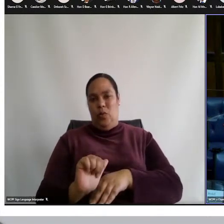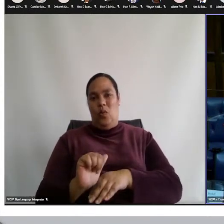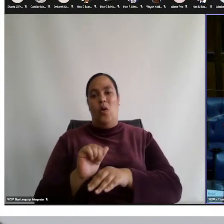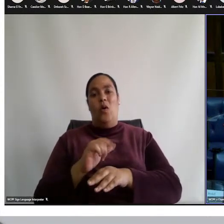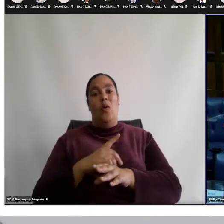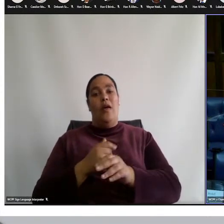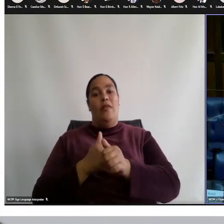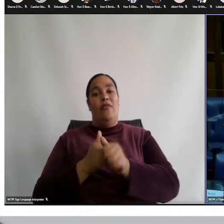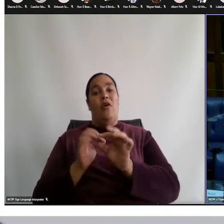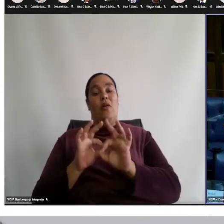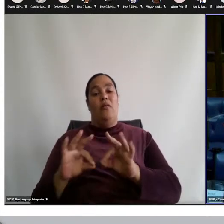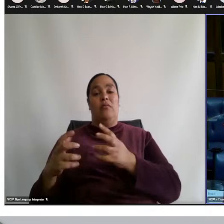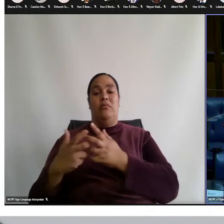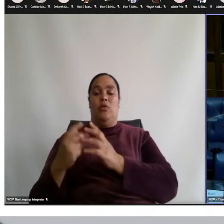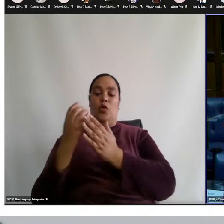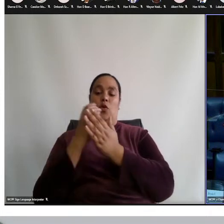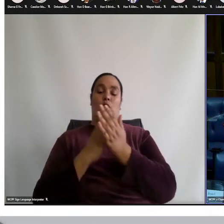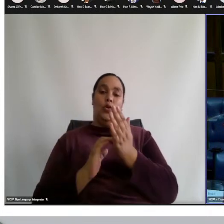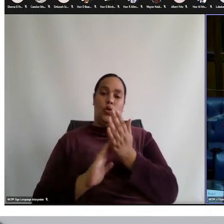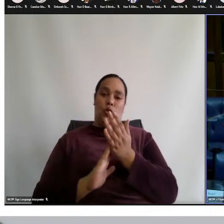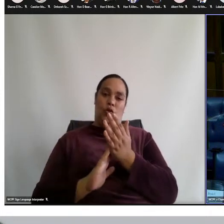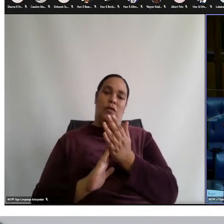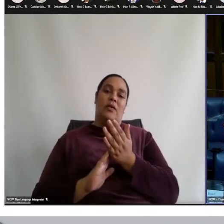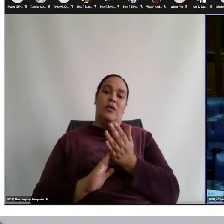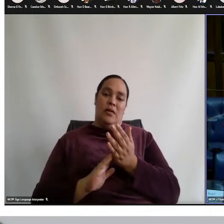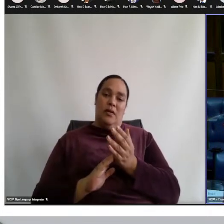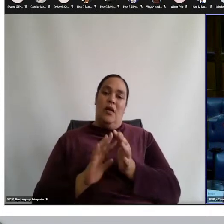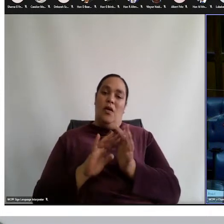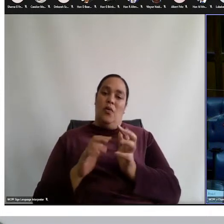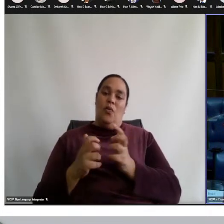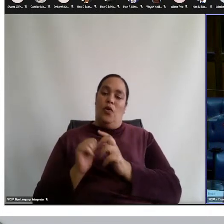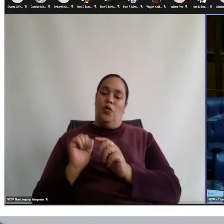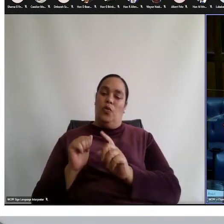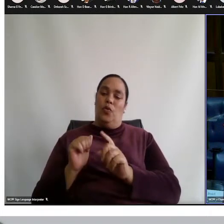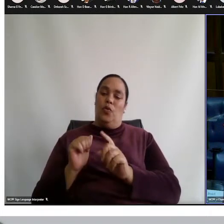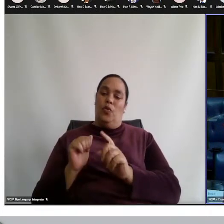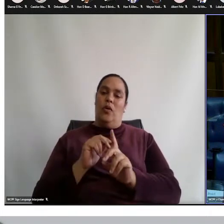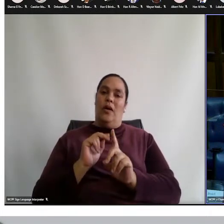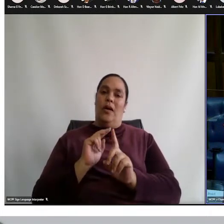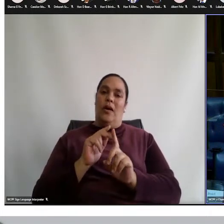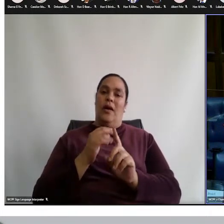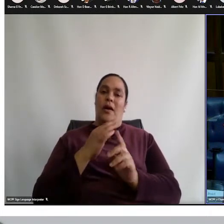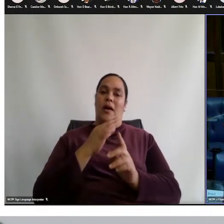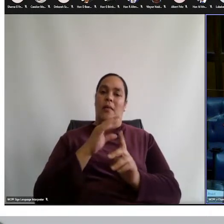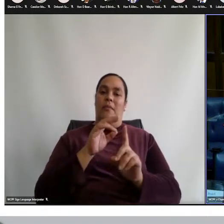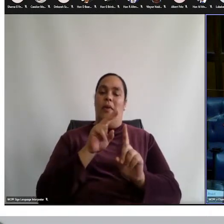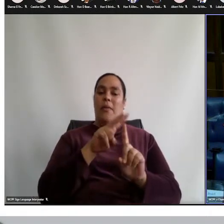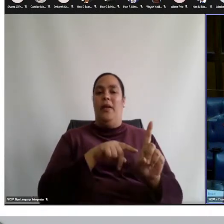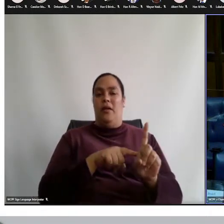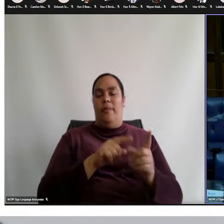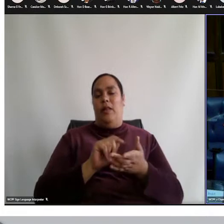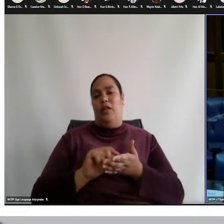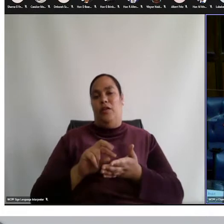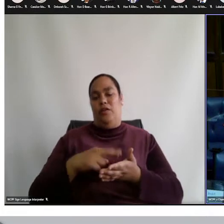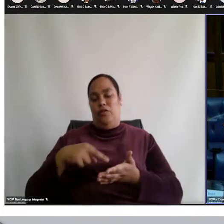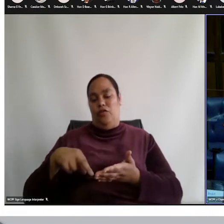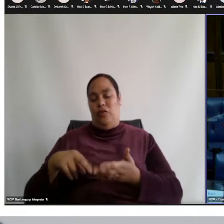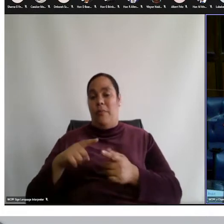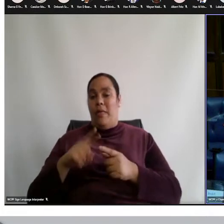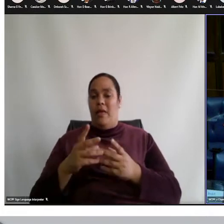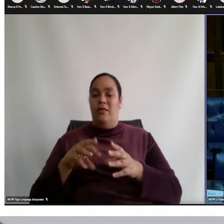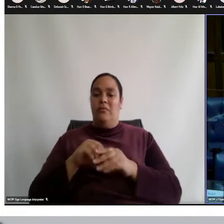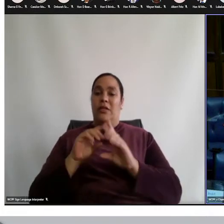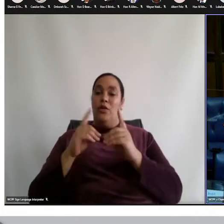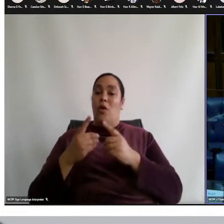accordance with the Constitution, read with the applicable legislation. In this regard, the Department of Local Government,